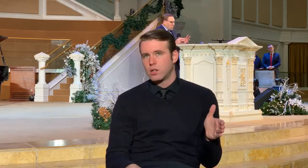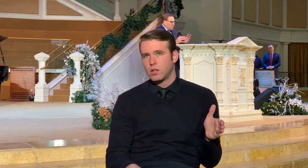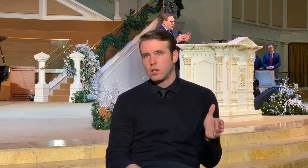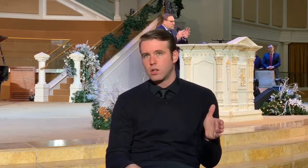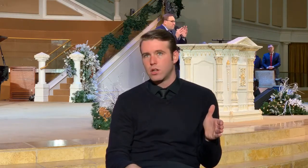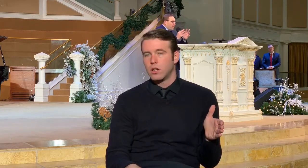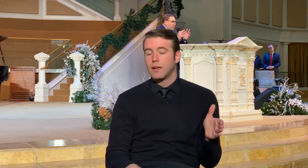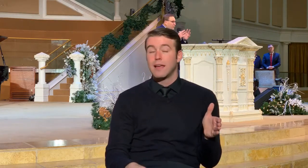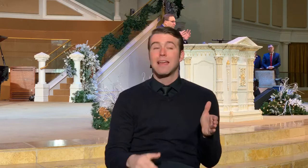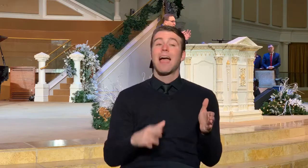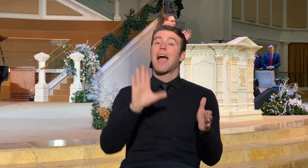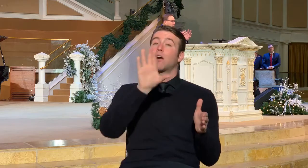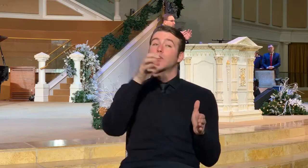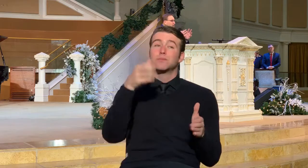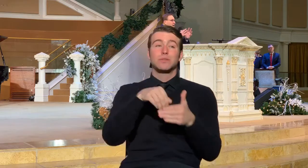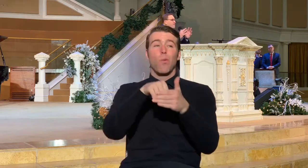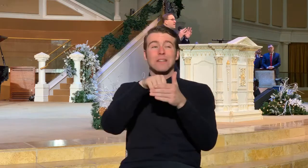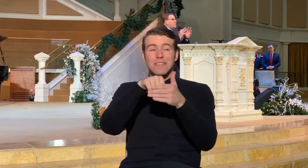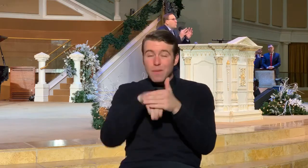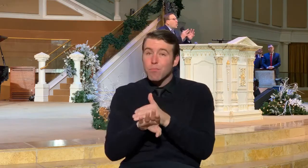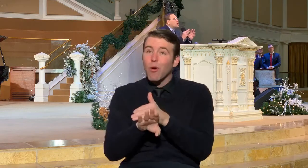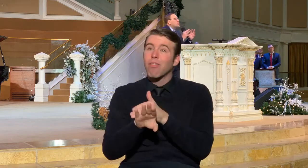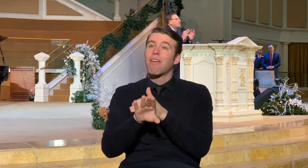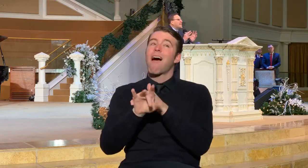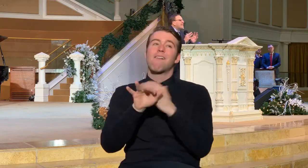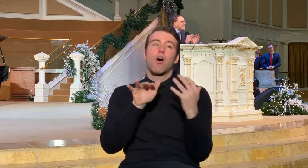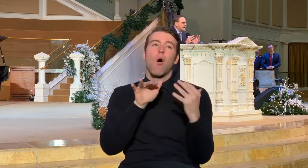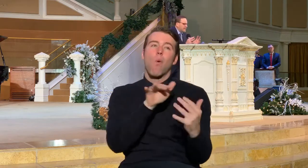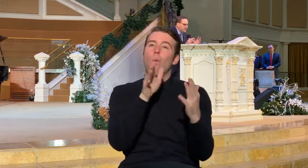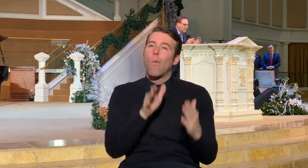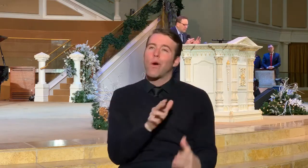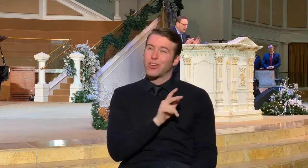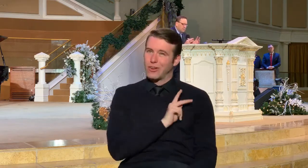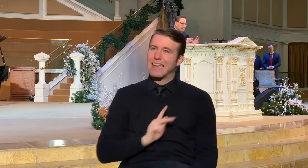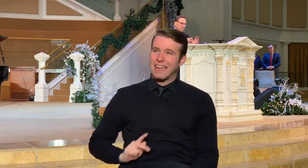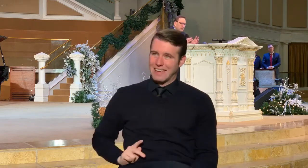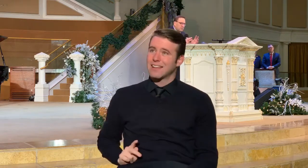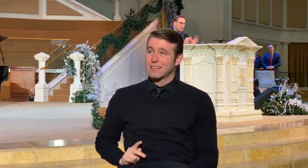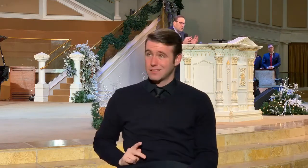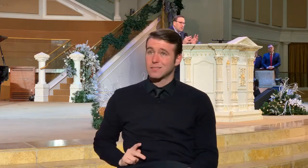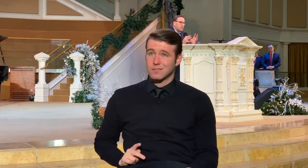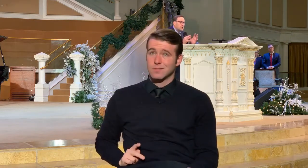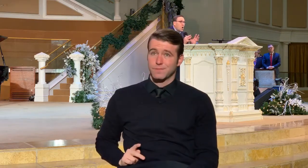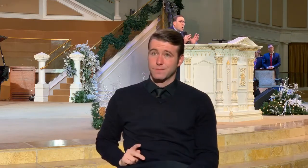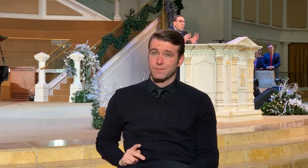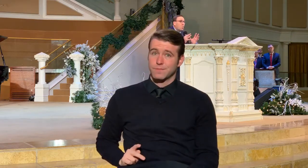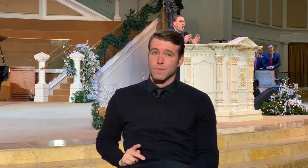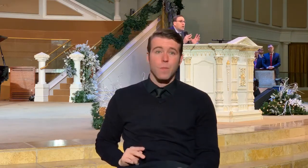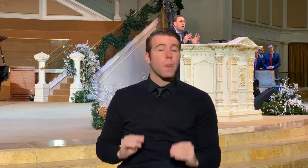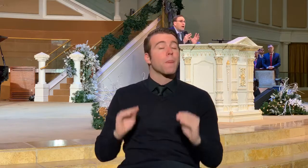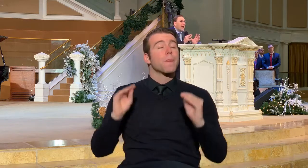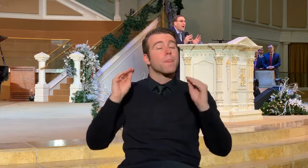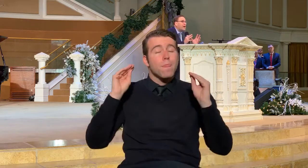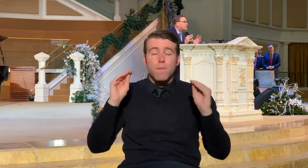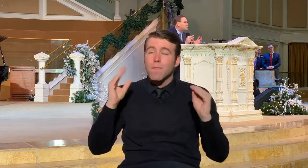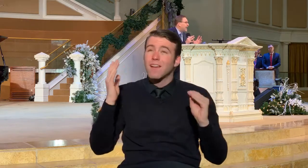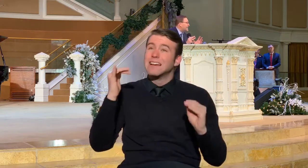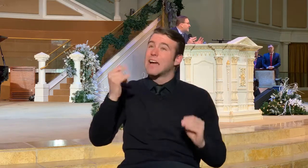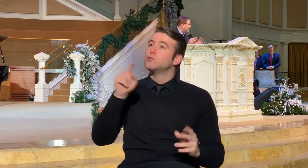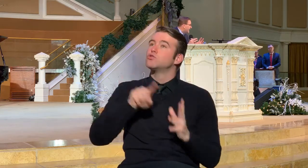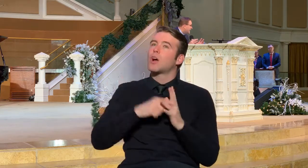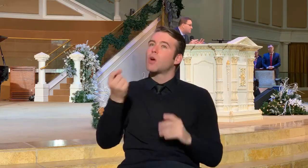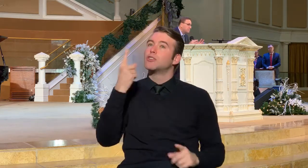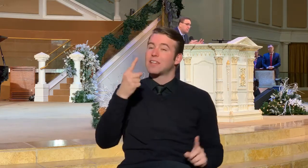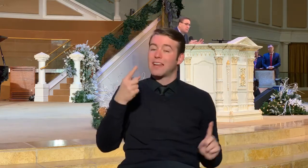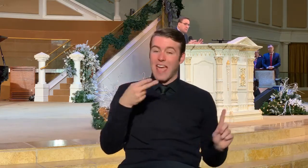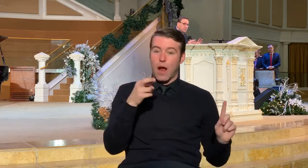Christmas was the birth of a warrior king. Right, right. No wonder Herod tried